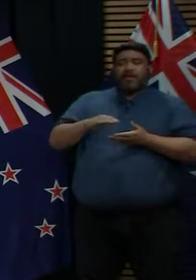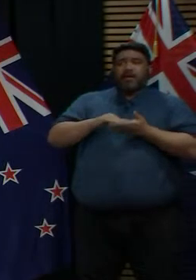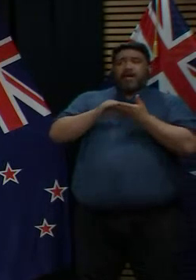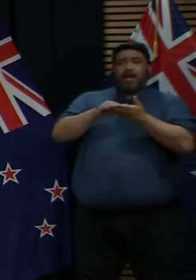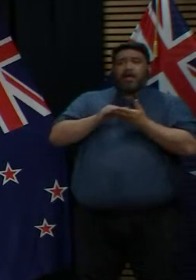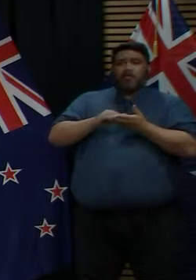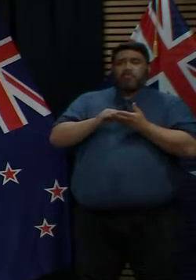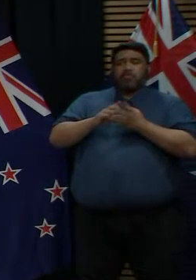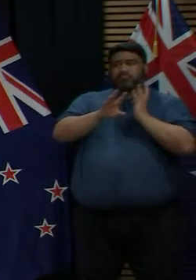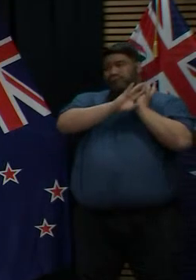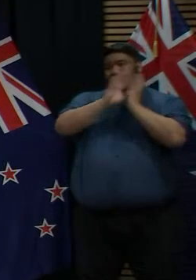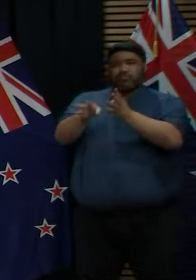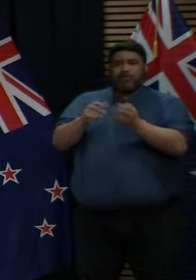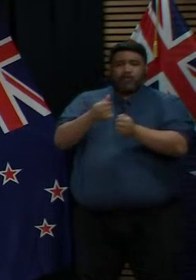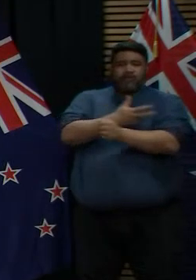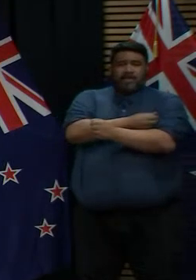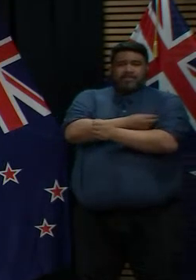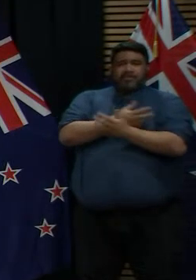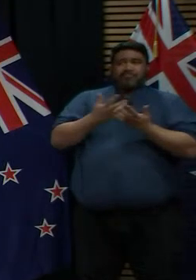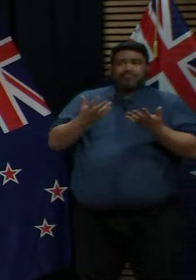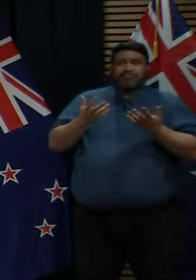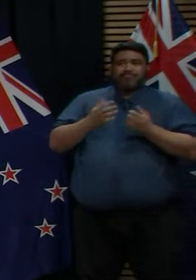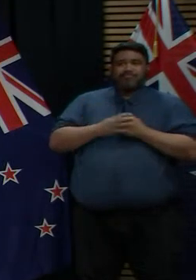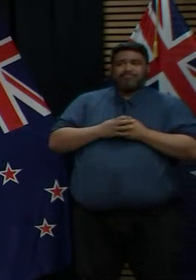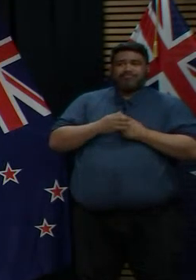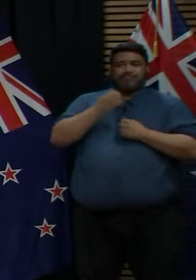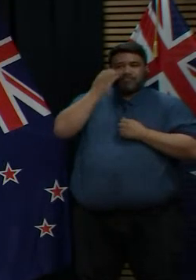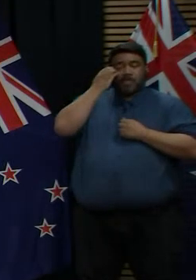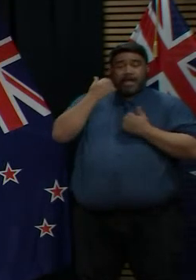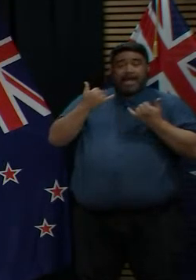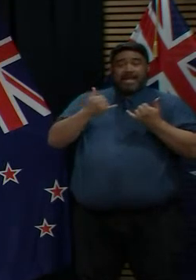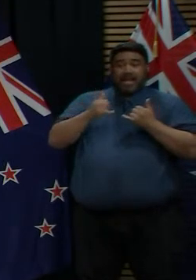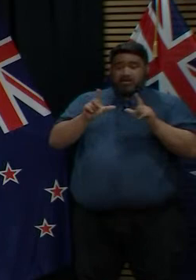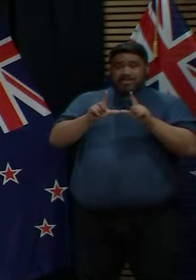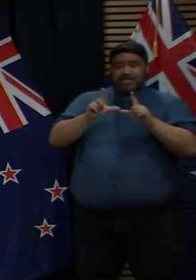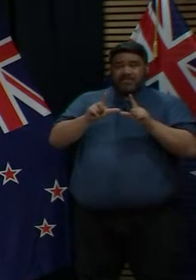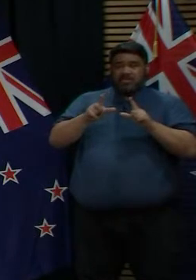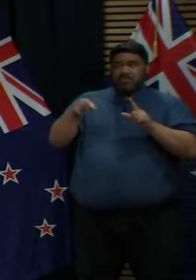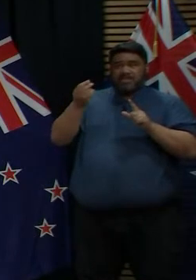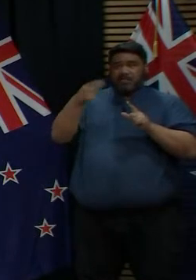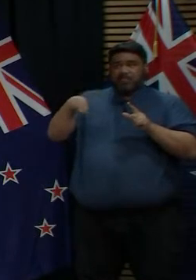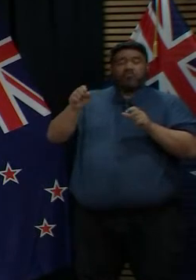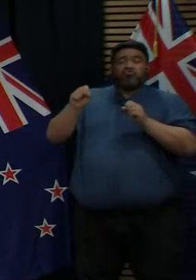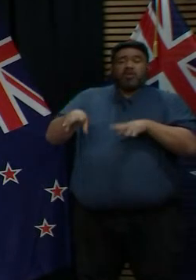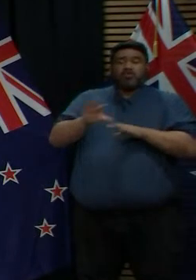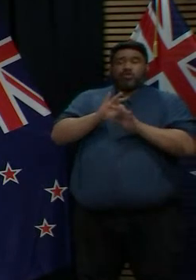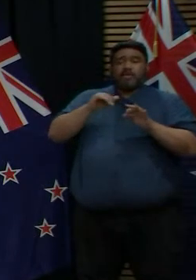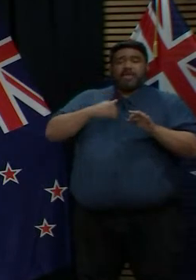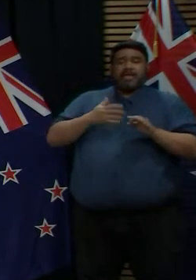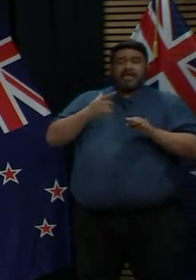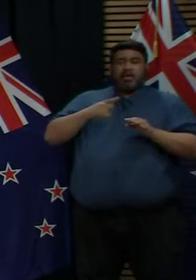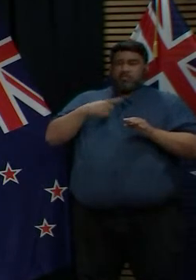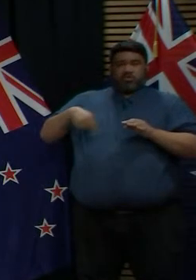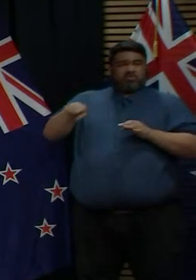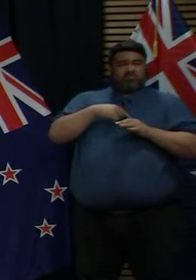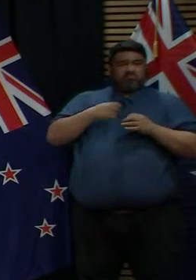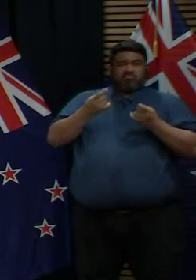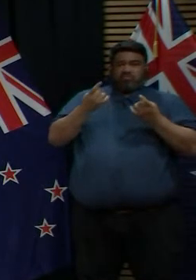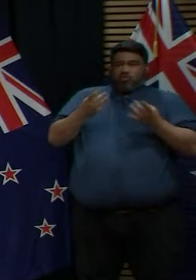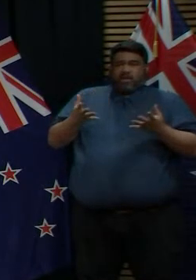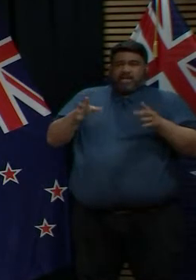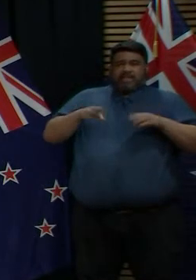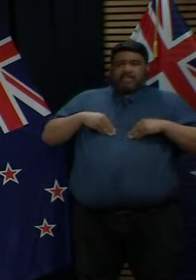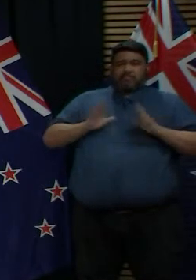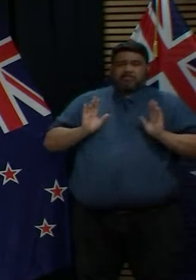and then eventually they've been able to move away from them. So they can sometimes be short-term tools that allow, that help create higher levels of